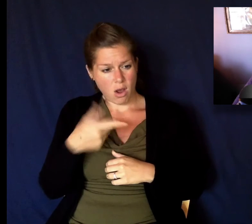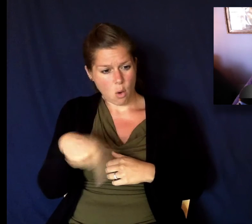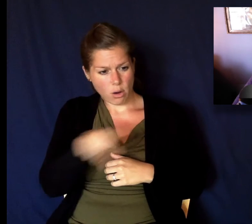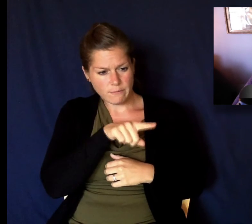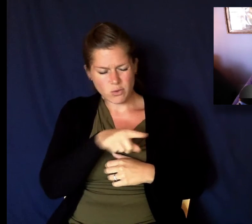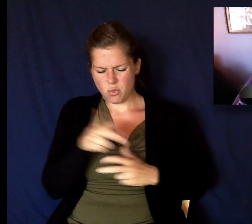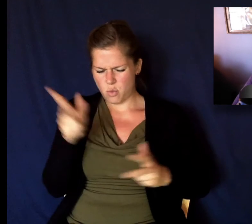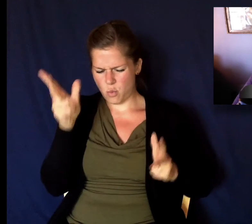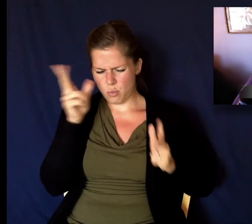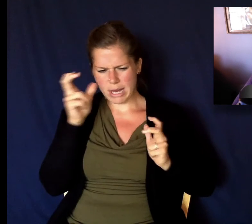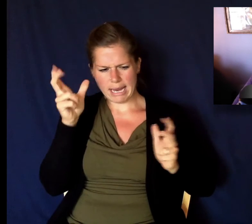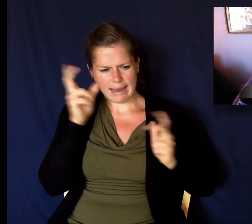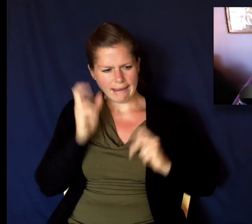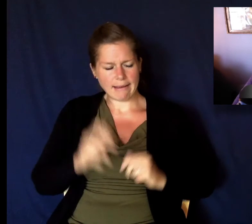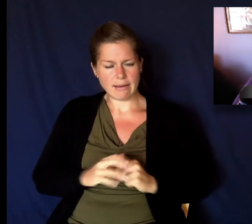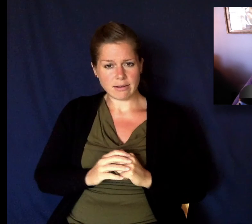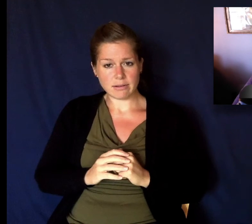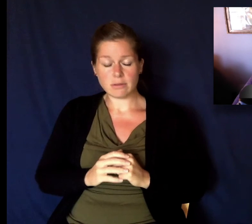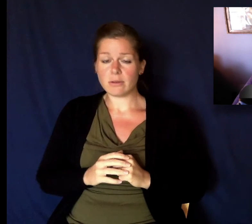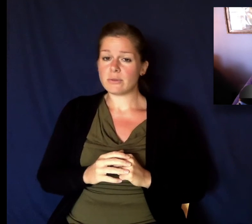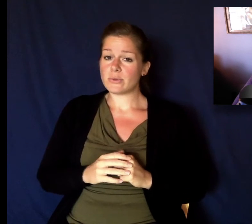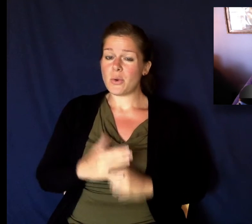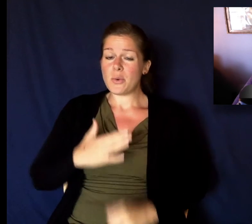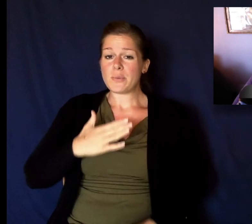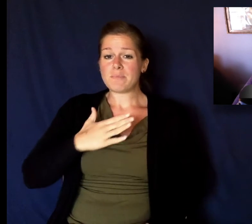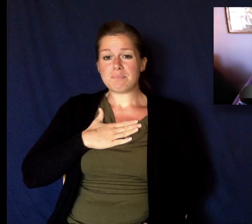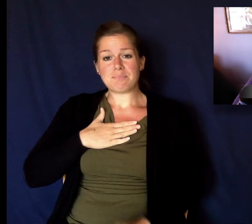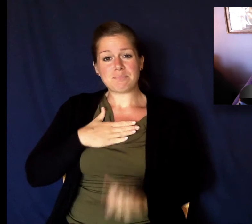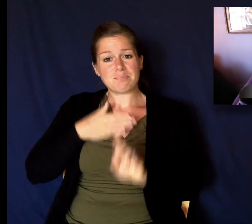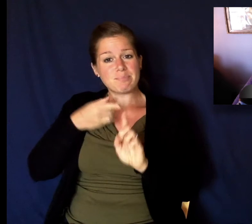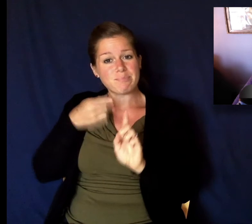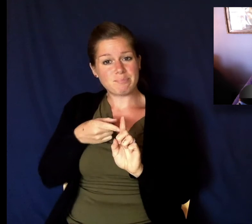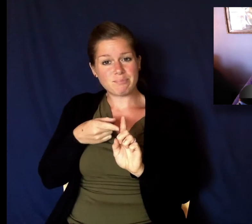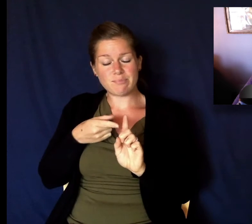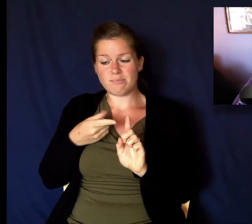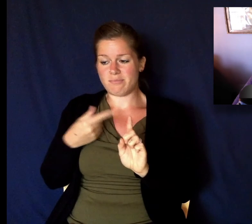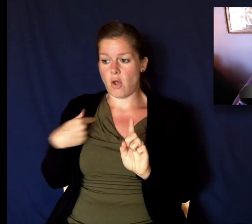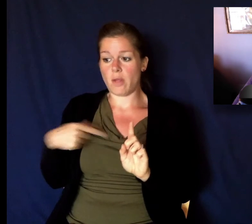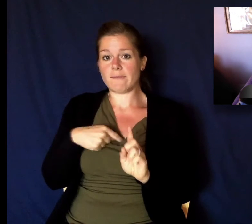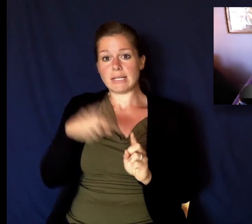on the fact that this is not something that we should